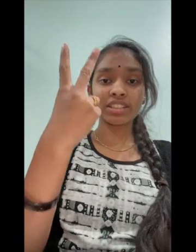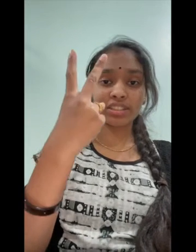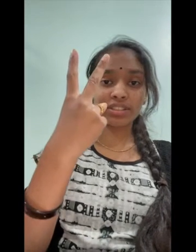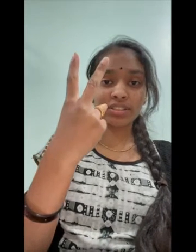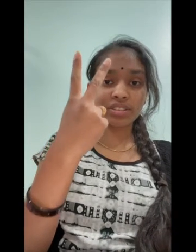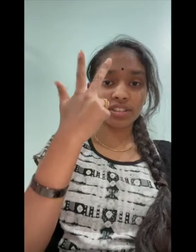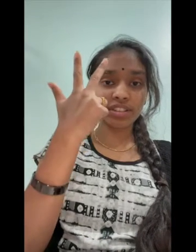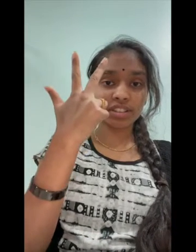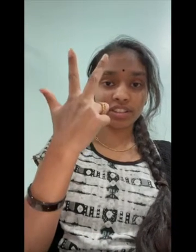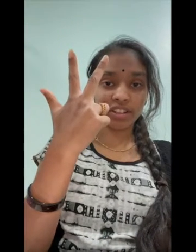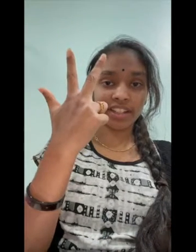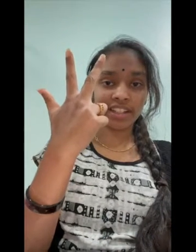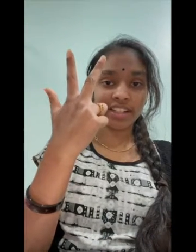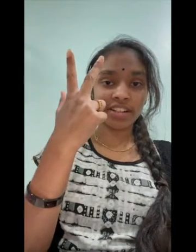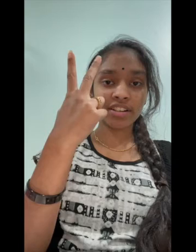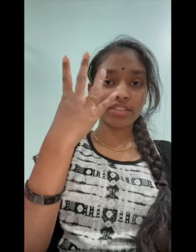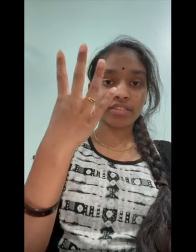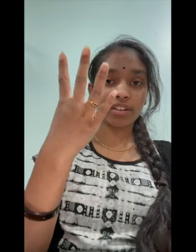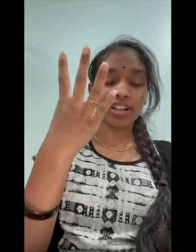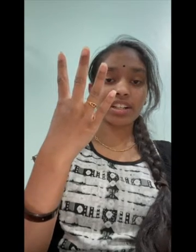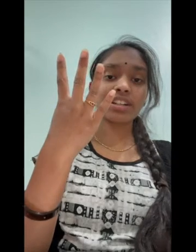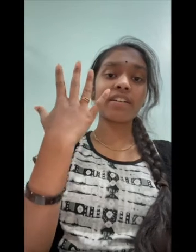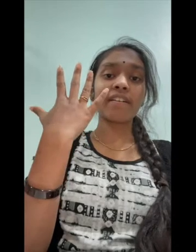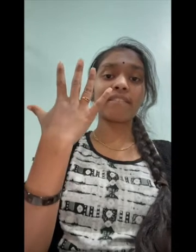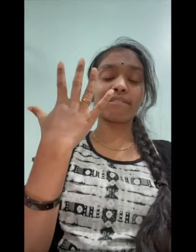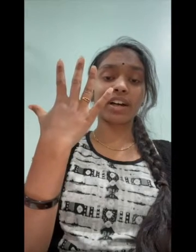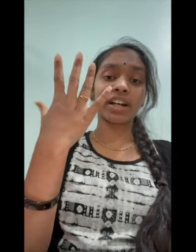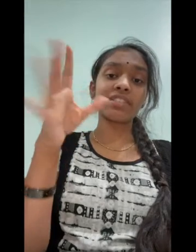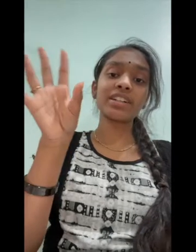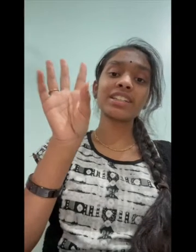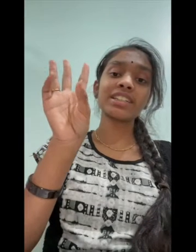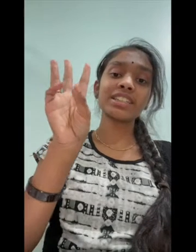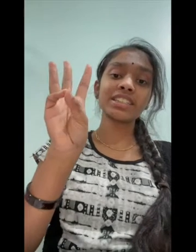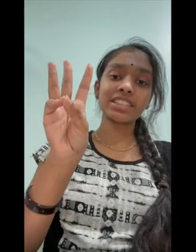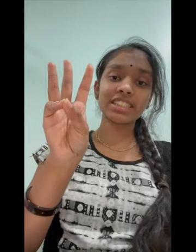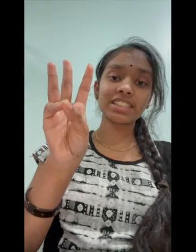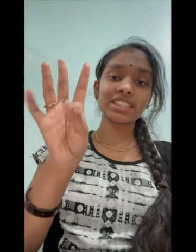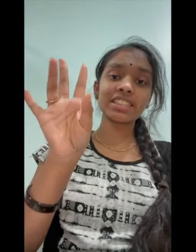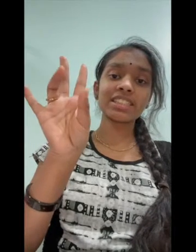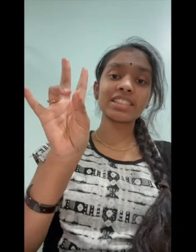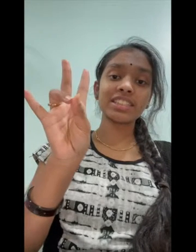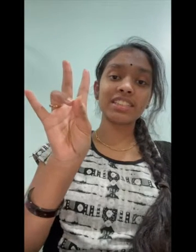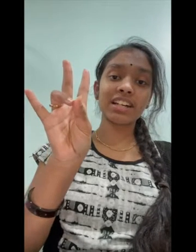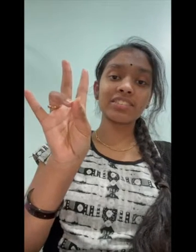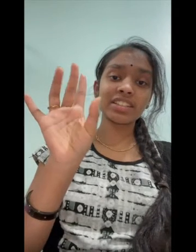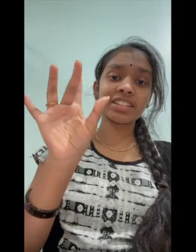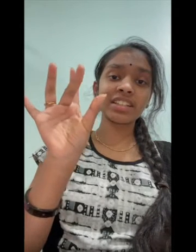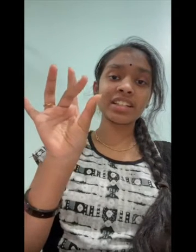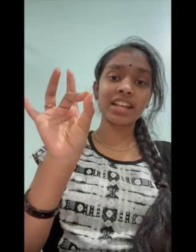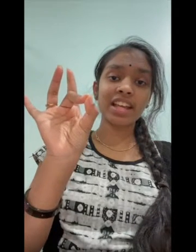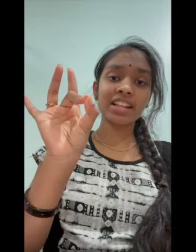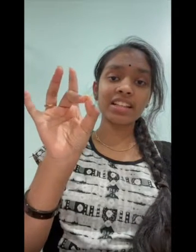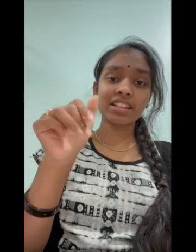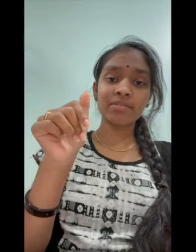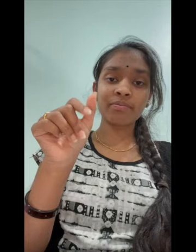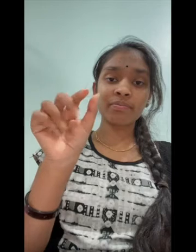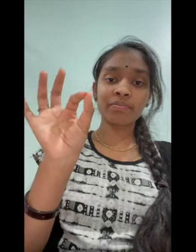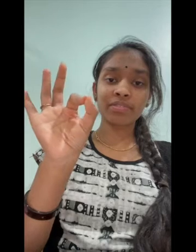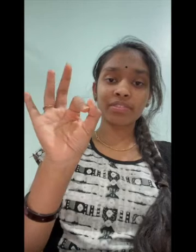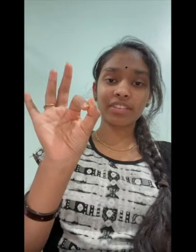2, 3, 4, 5, 6, 7, 8,